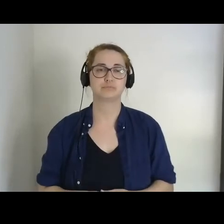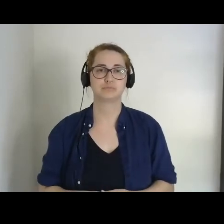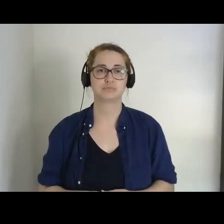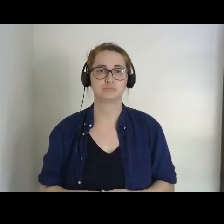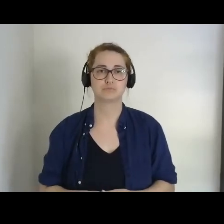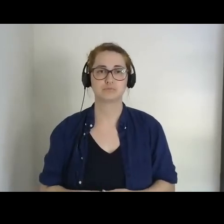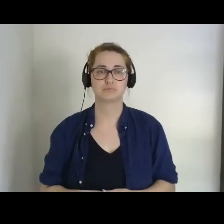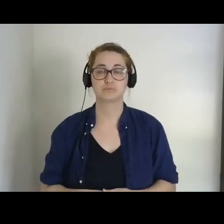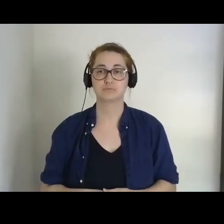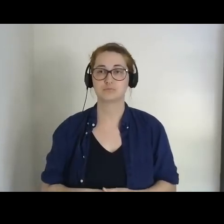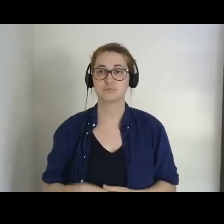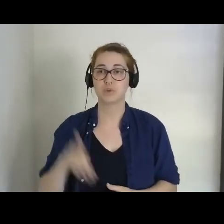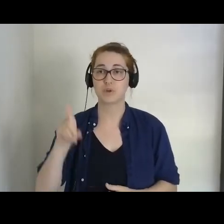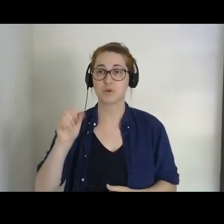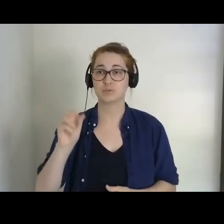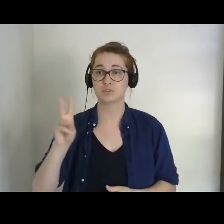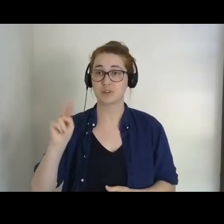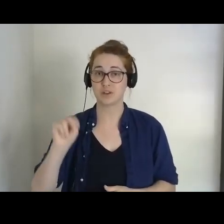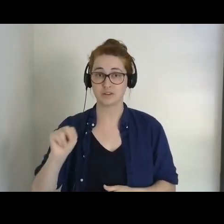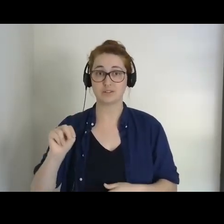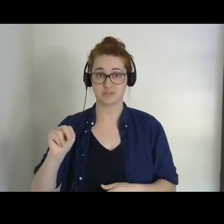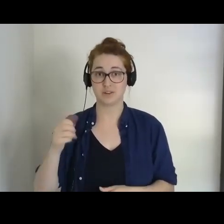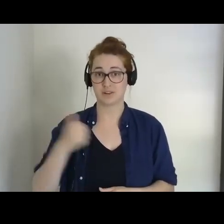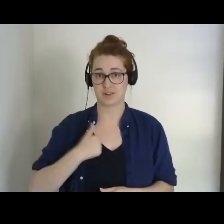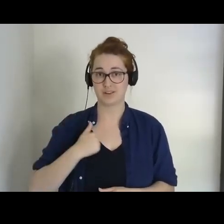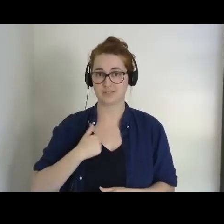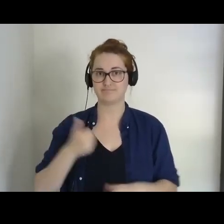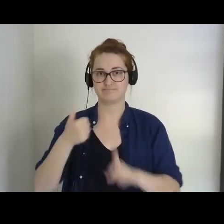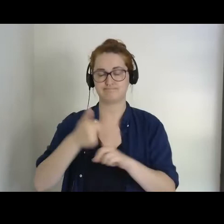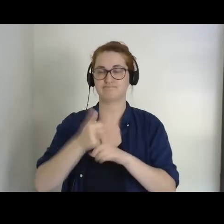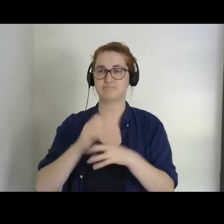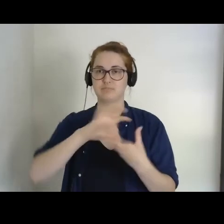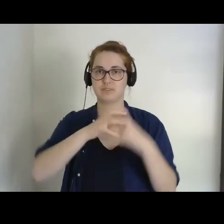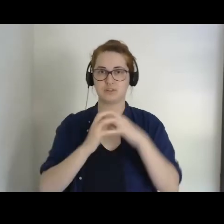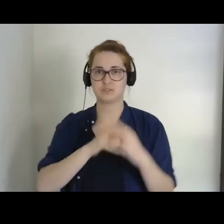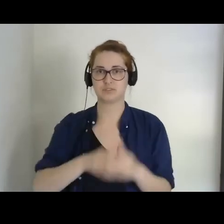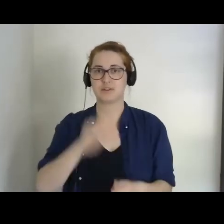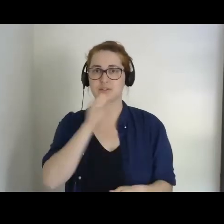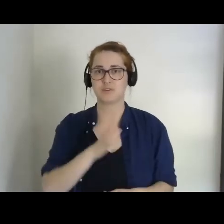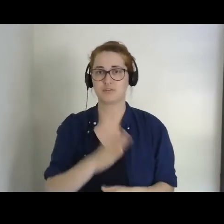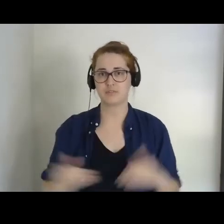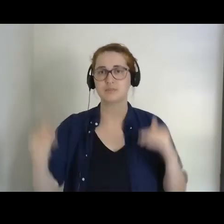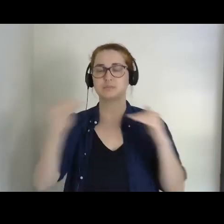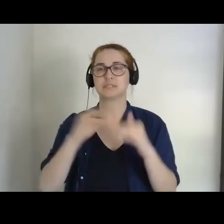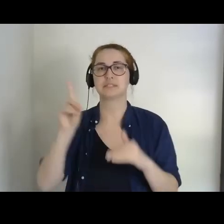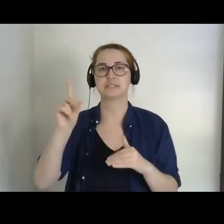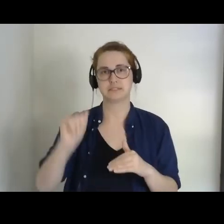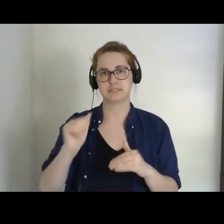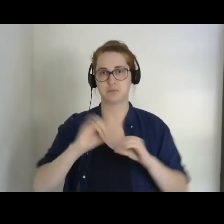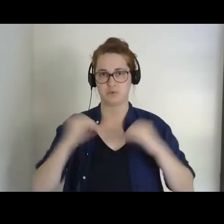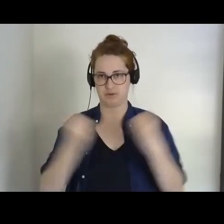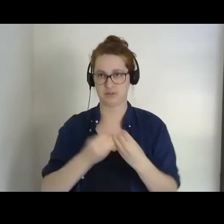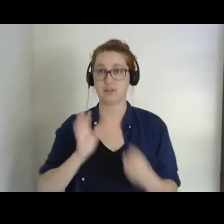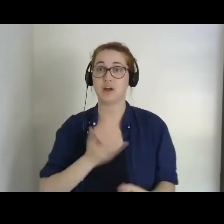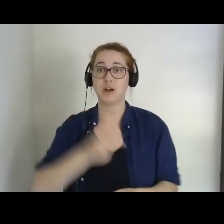Dawn Canada is an intersectional feminist disability organization whose mission for 35 years has been to end the poverty,